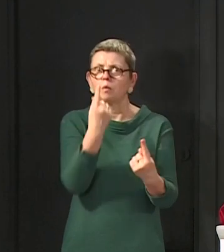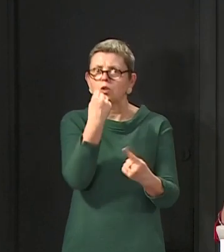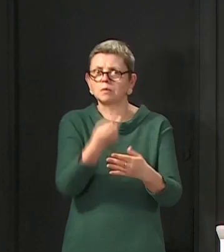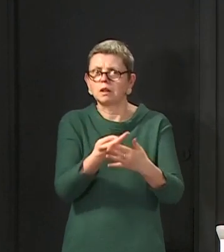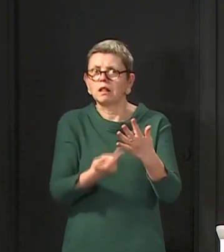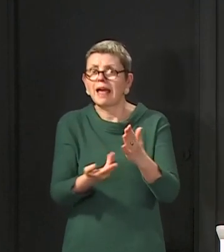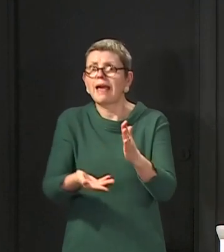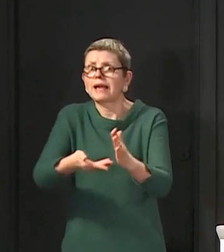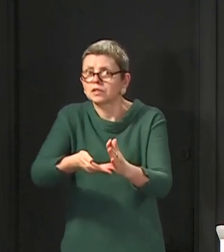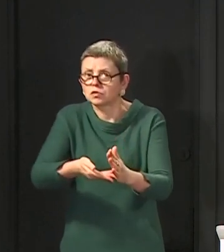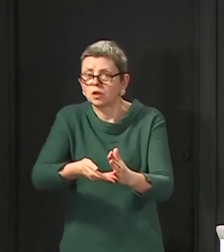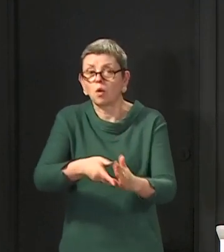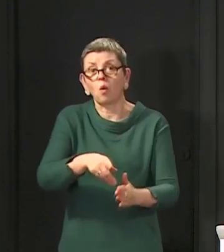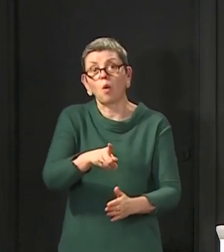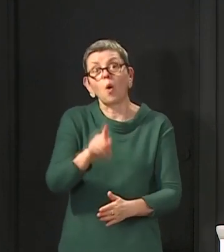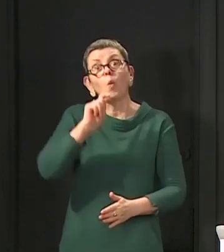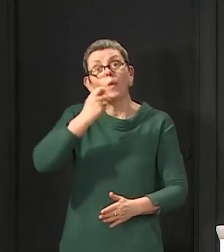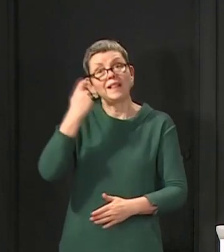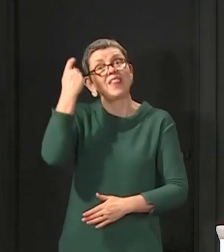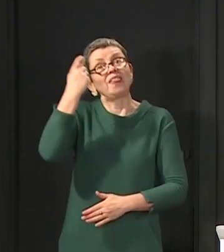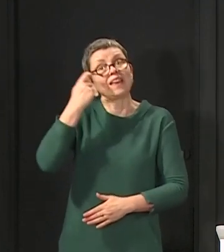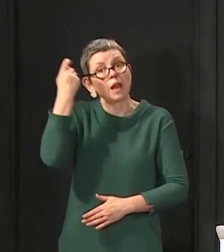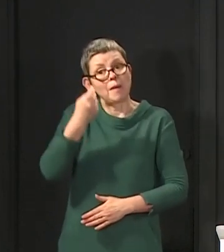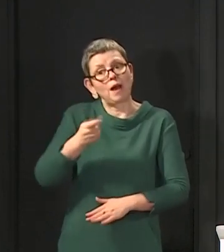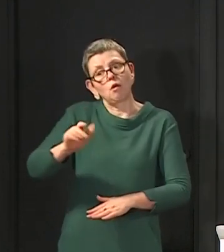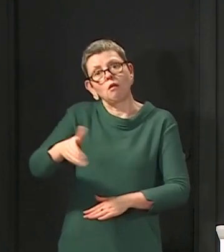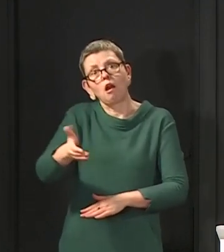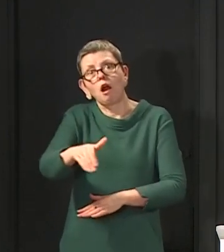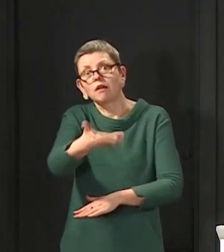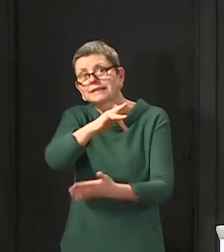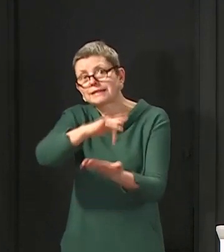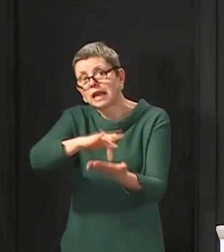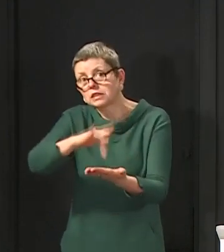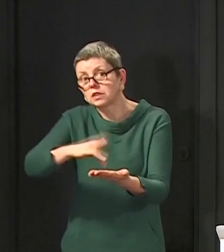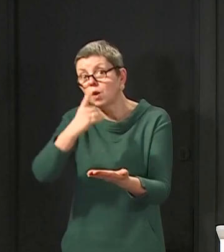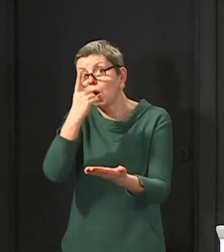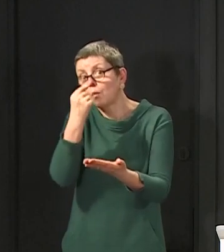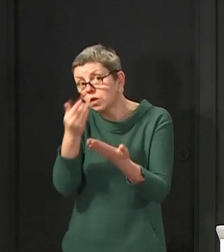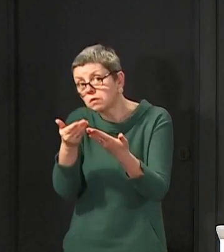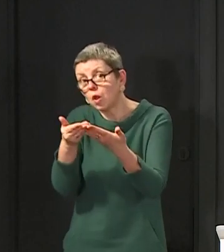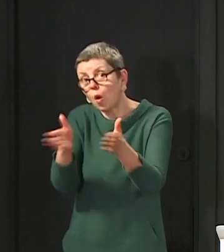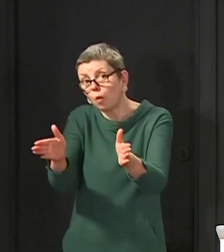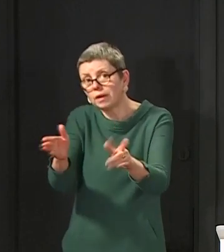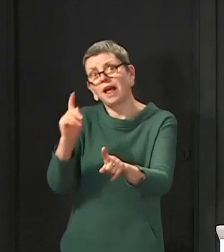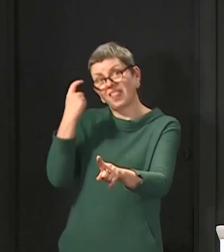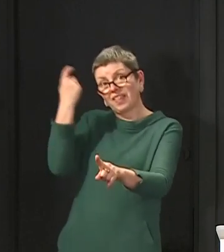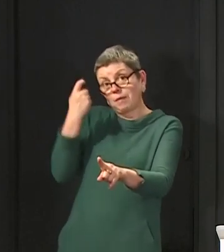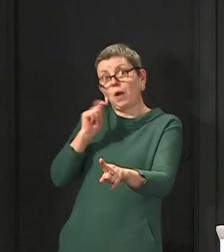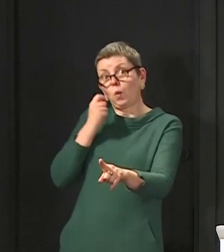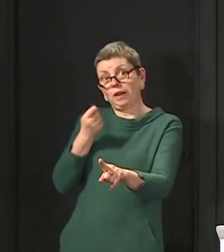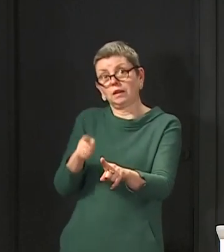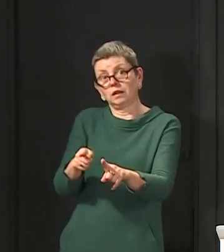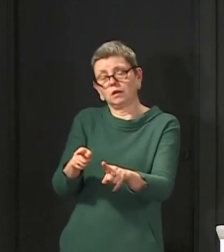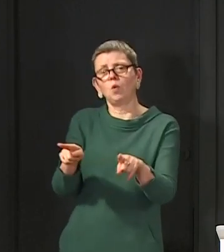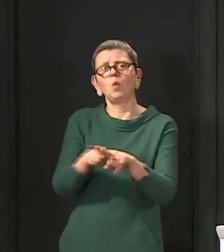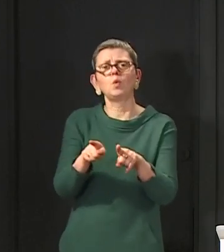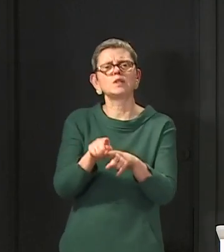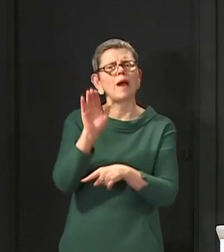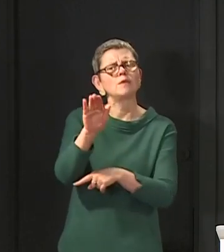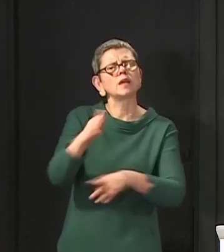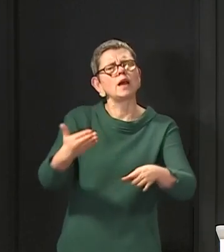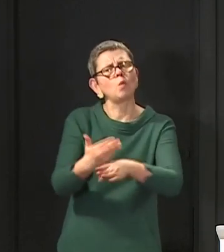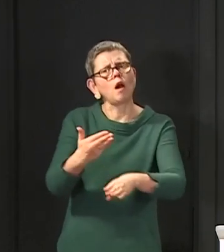over the coming days whether garden centres can reopen, and we will think about whether some additional forms of outdoor work, particularly where people work on their